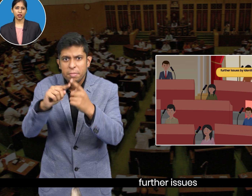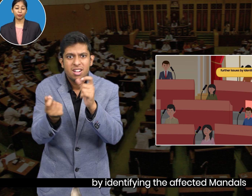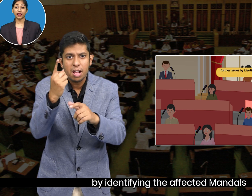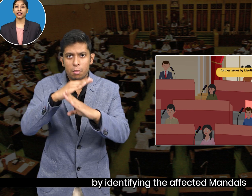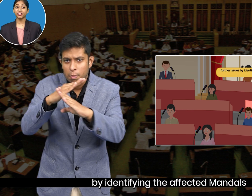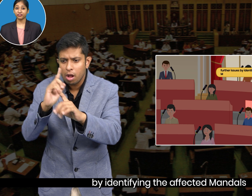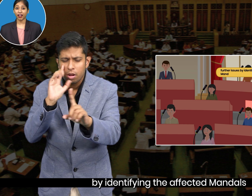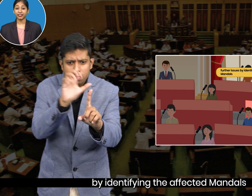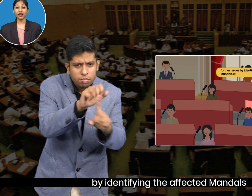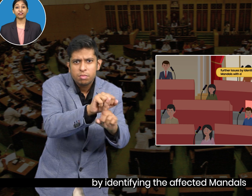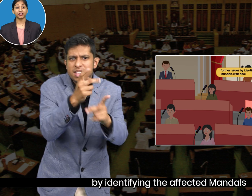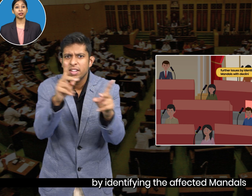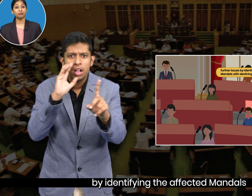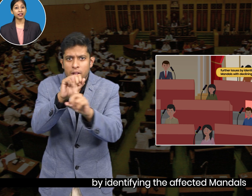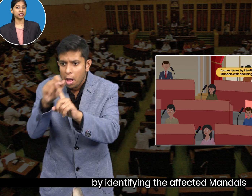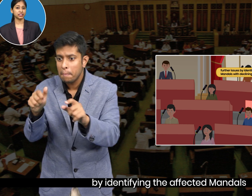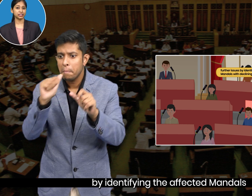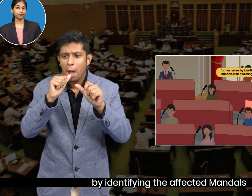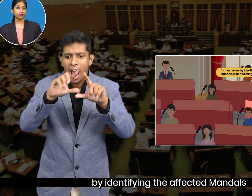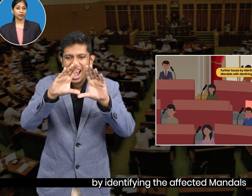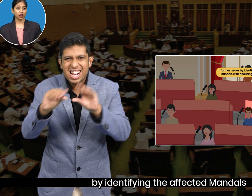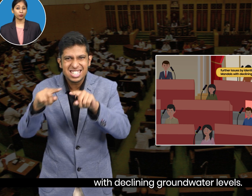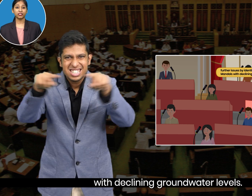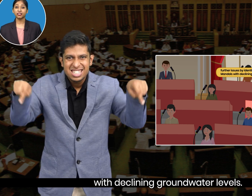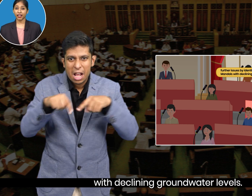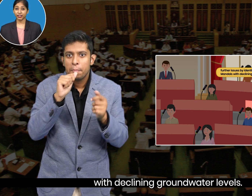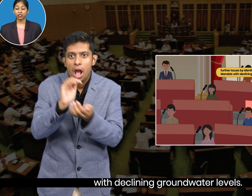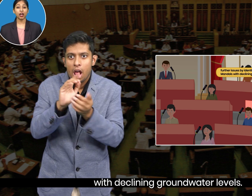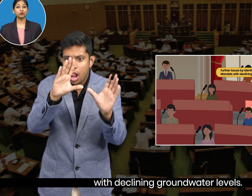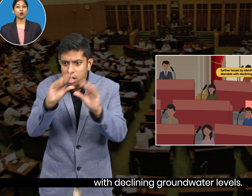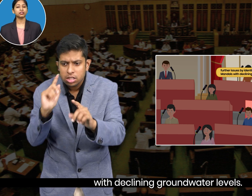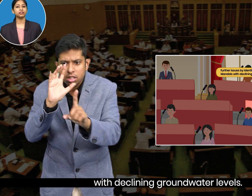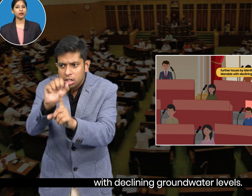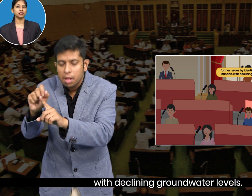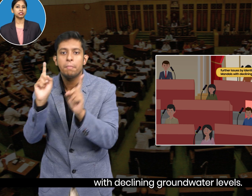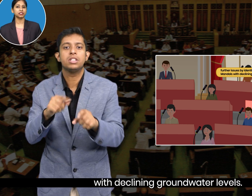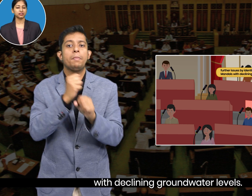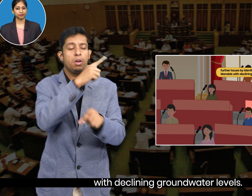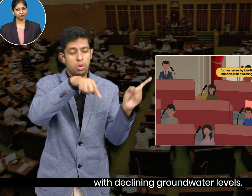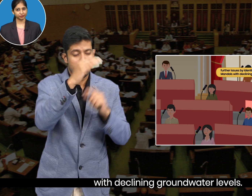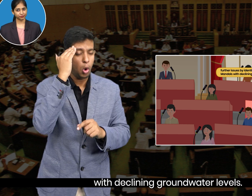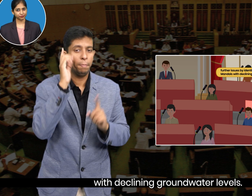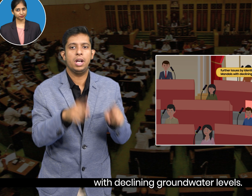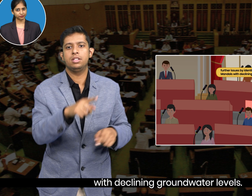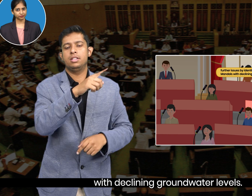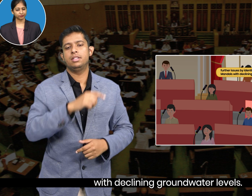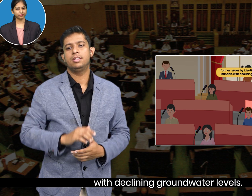issues by identifying the affected mandals with declining groundwater levels.